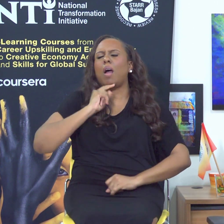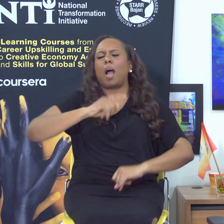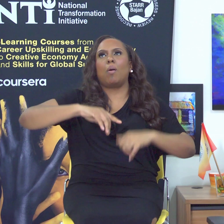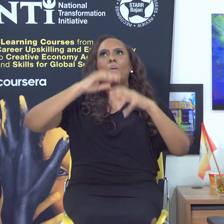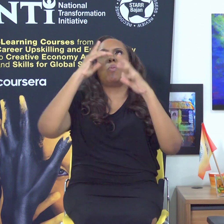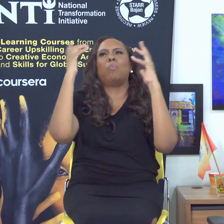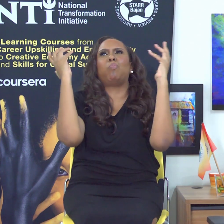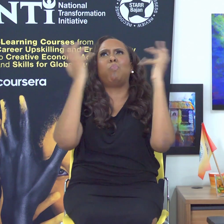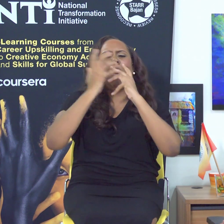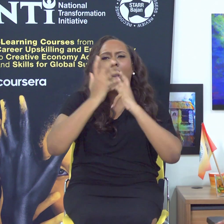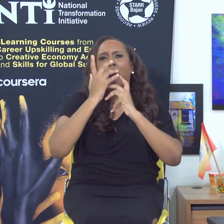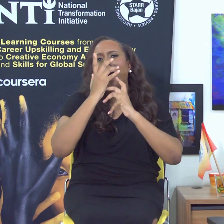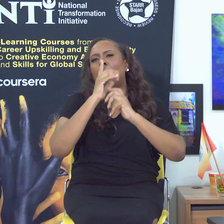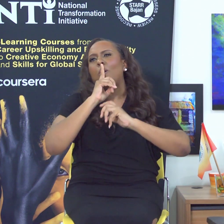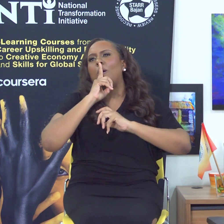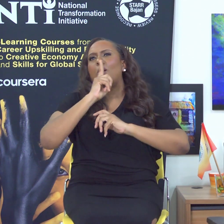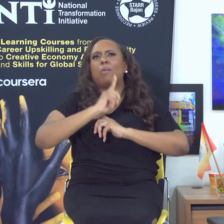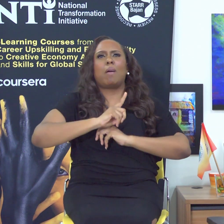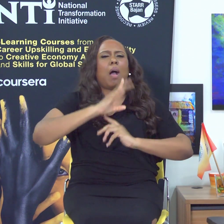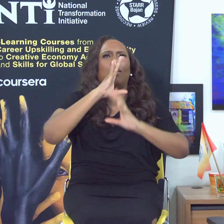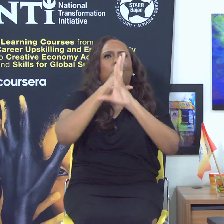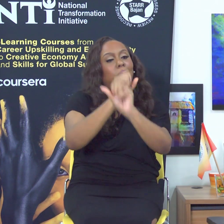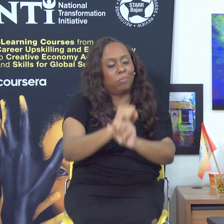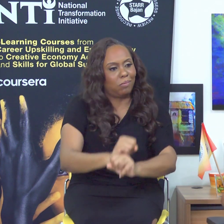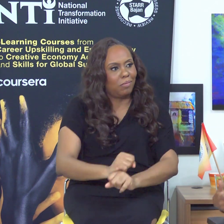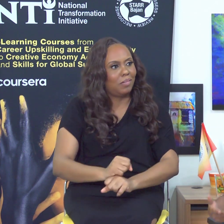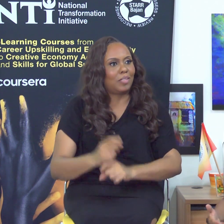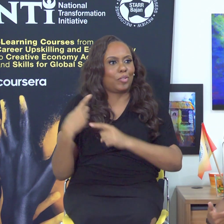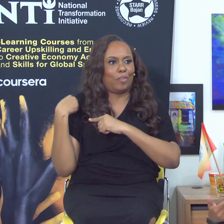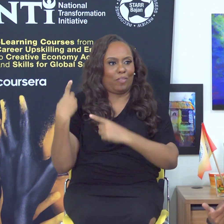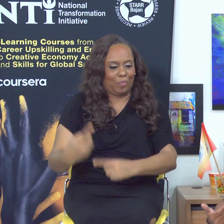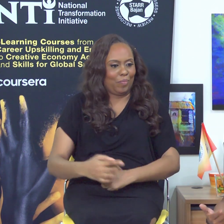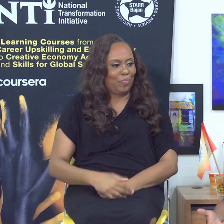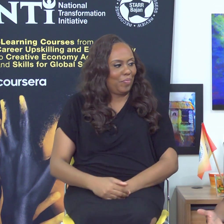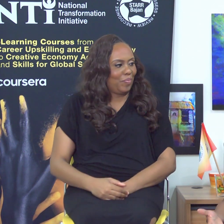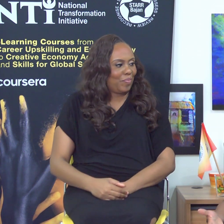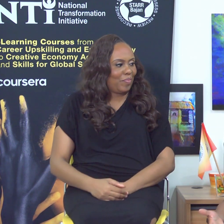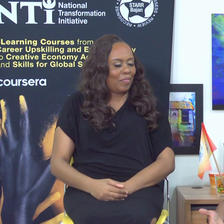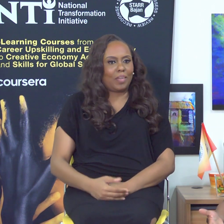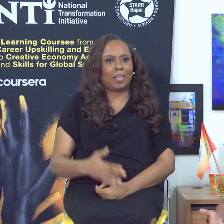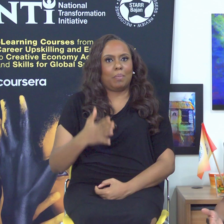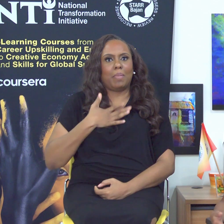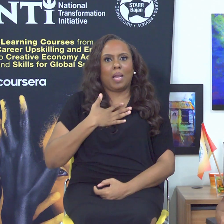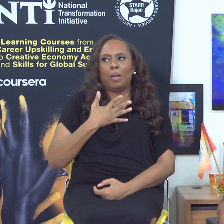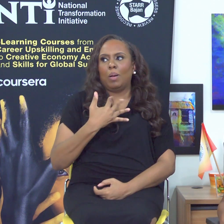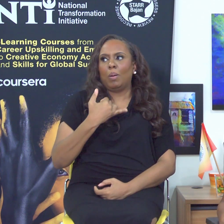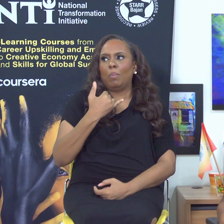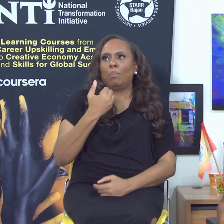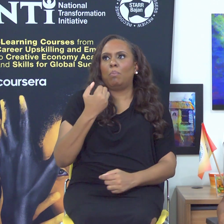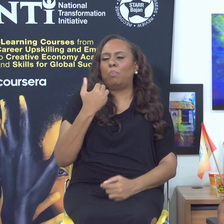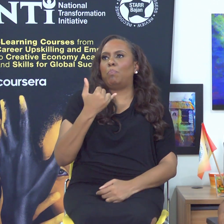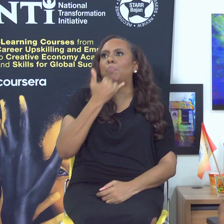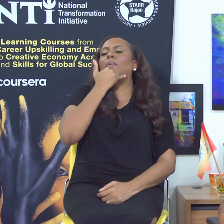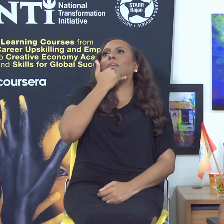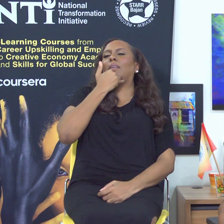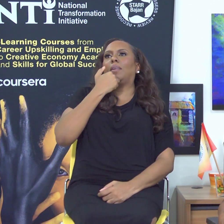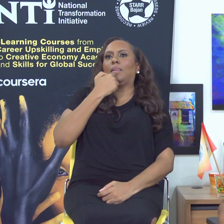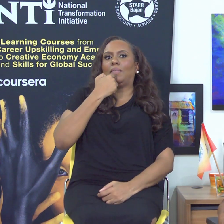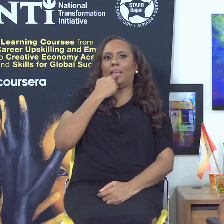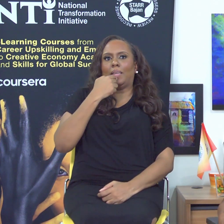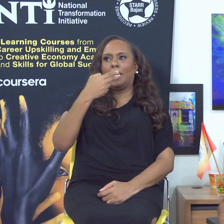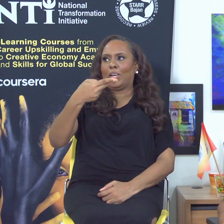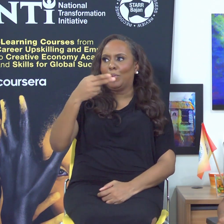so far. I'm looking forward to continuing here. Now, I've made the mistake of saying hearing impaired a few